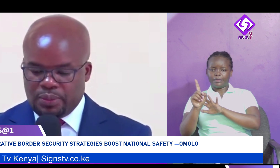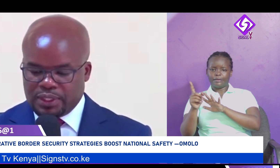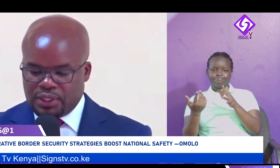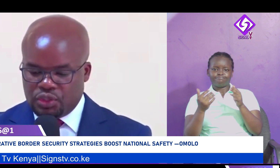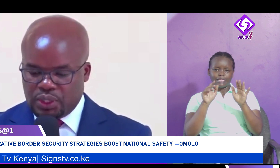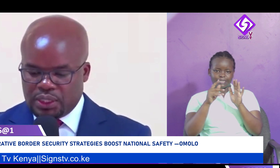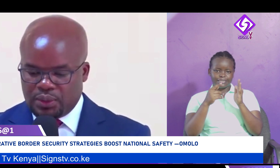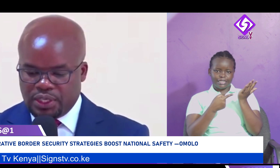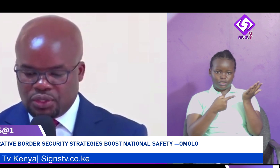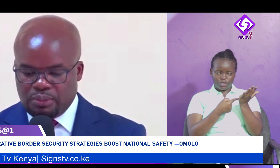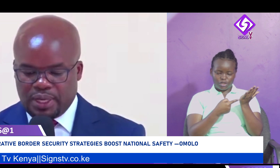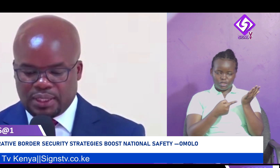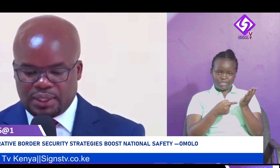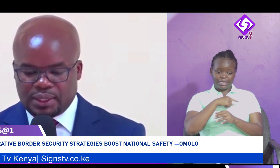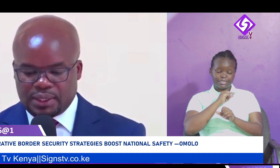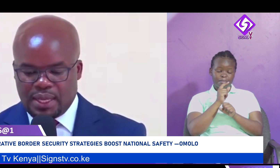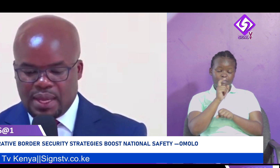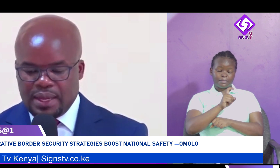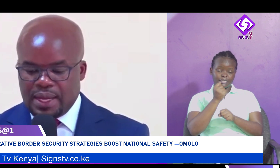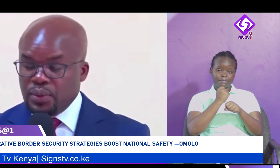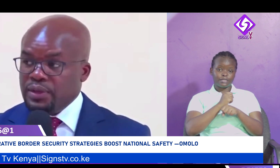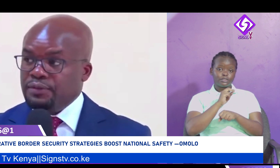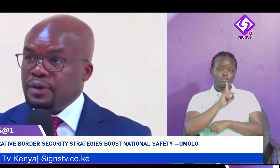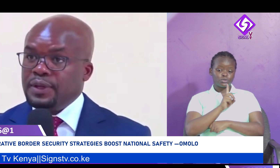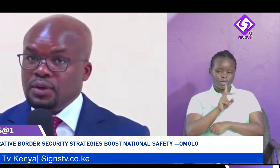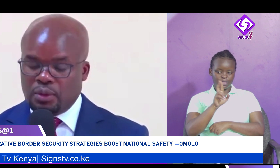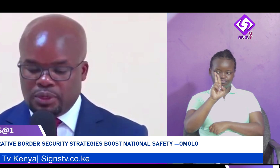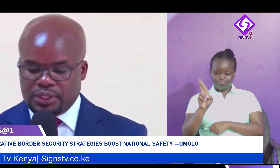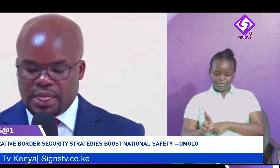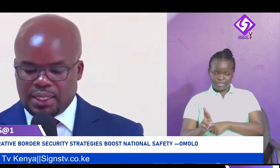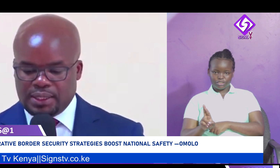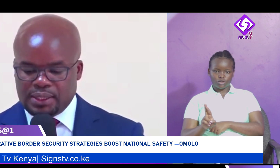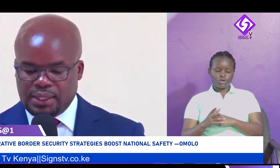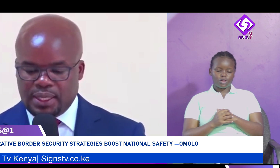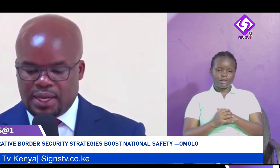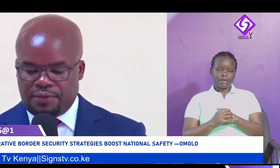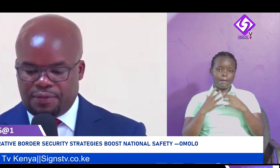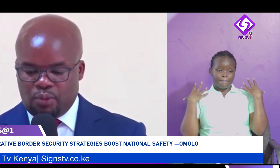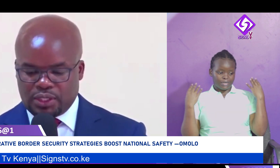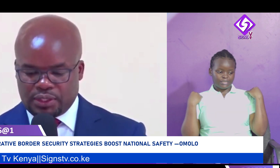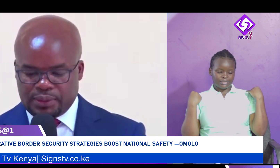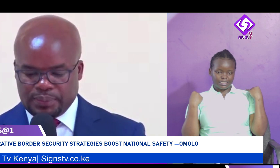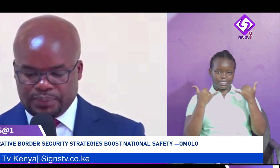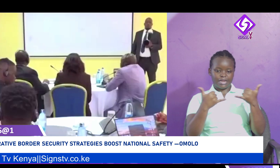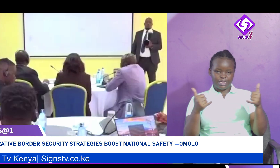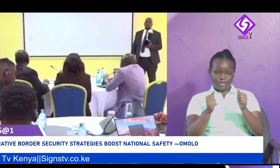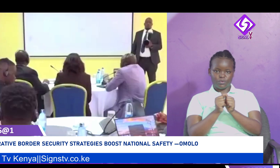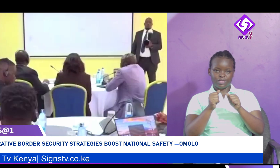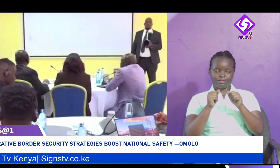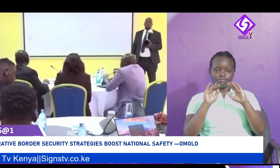we must ensure that our regional practices align with evolving global standards and frameworks.